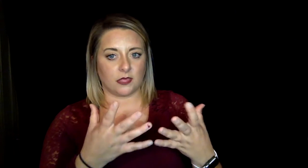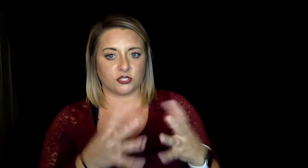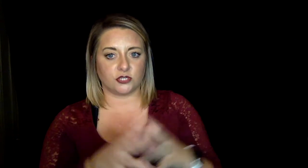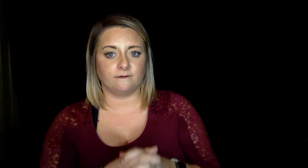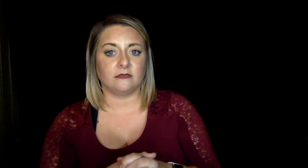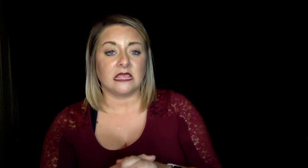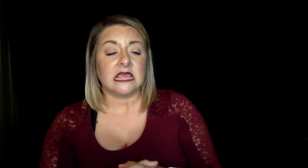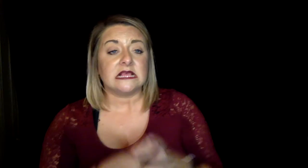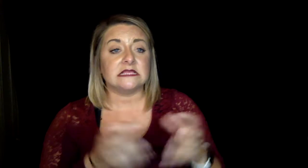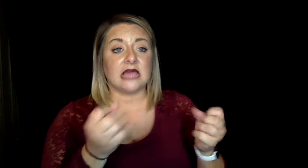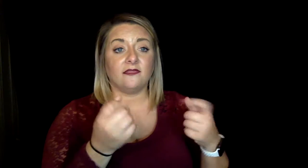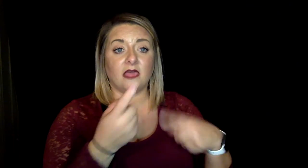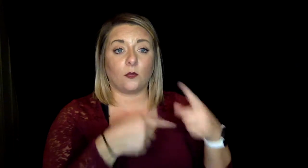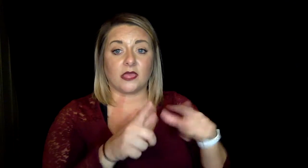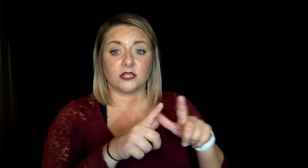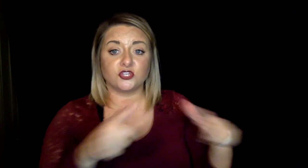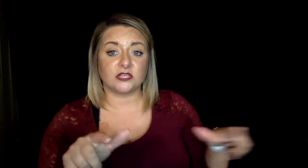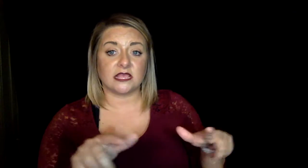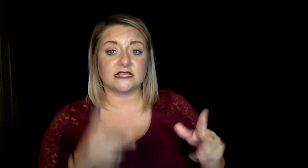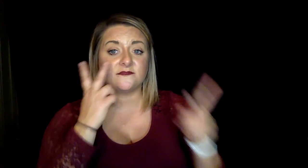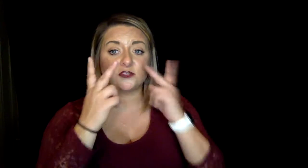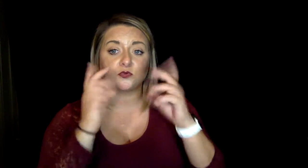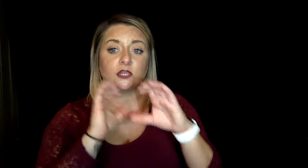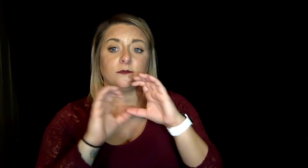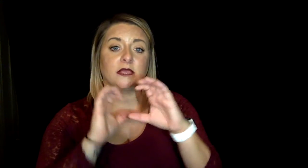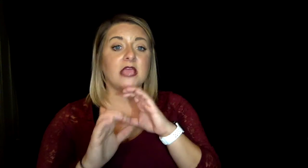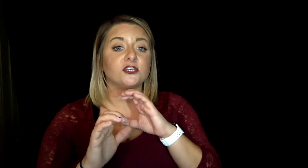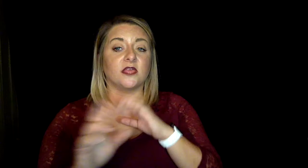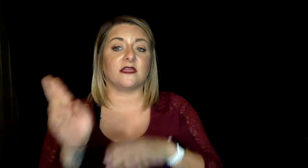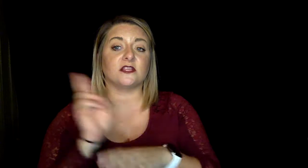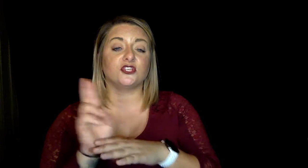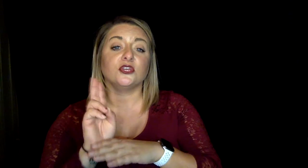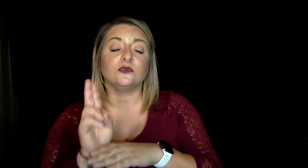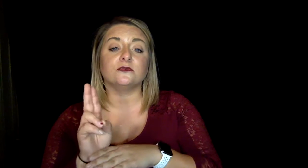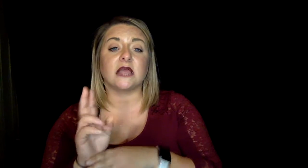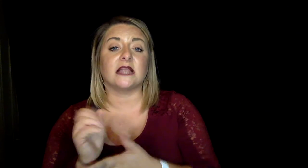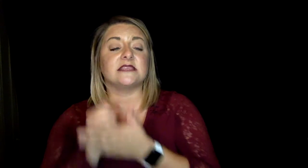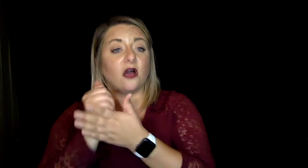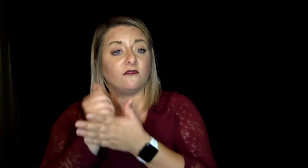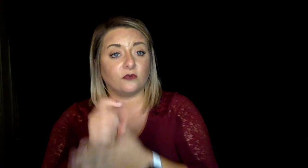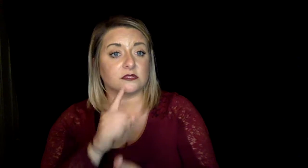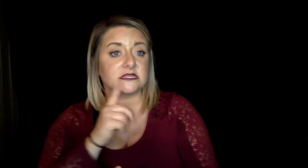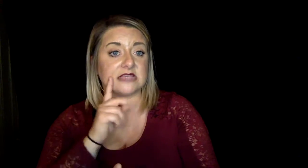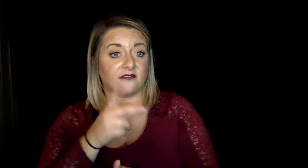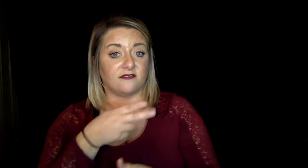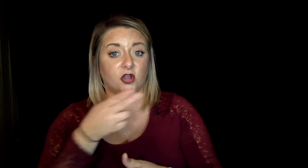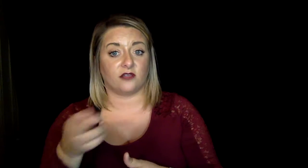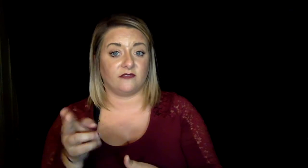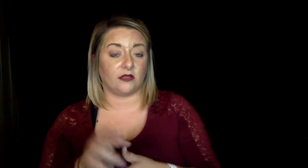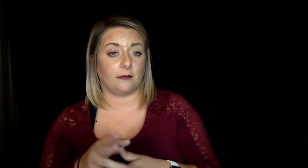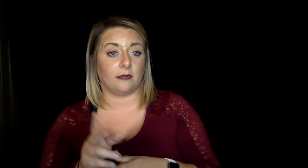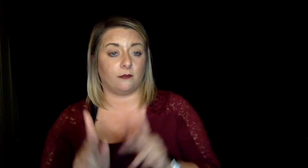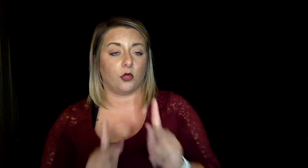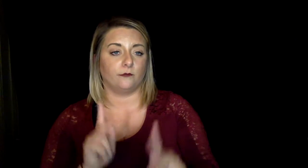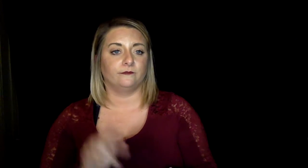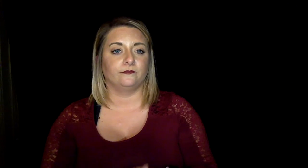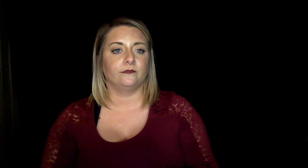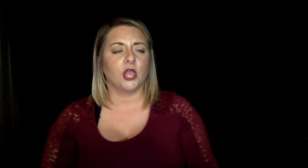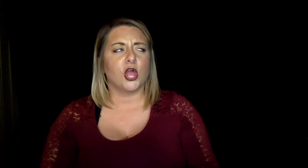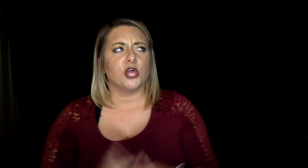language. Sign language is a visual communication that is used and is helpful to deaf and hard of hearing people. So